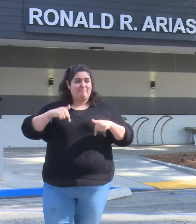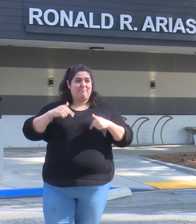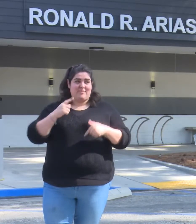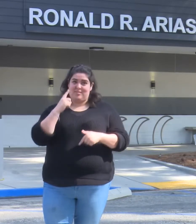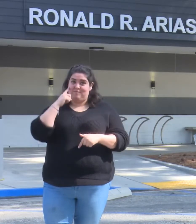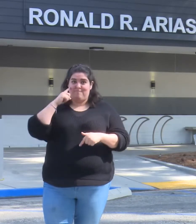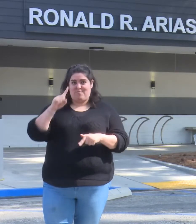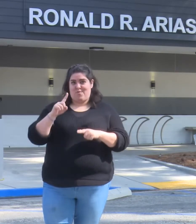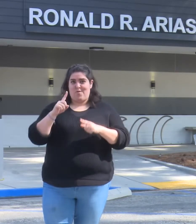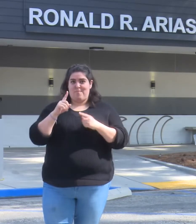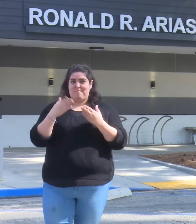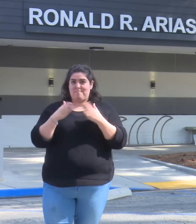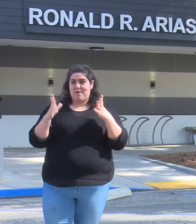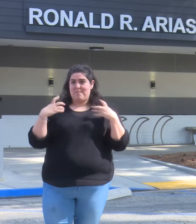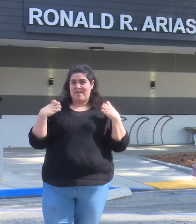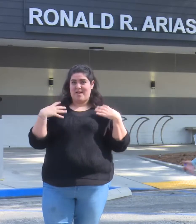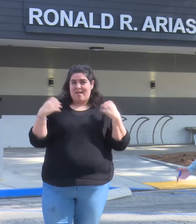health.